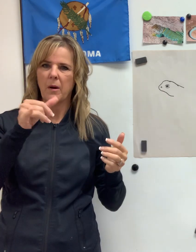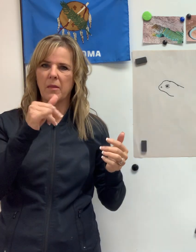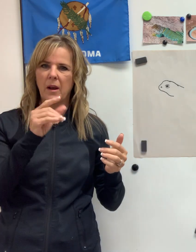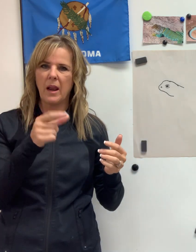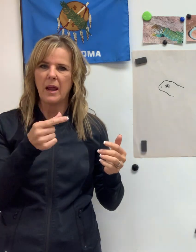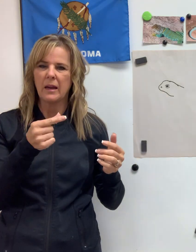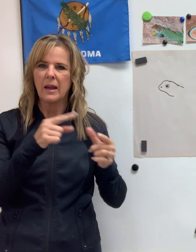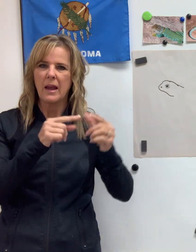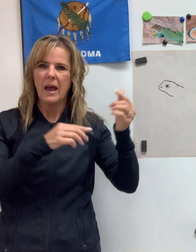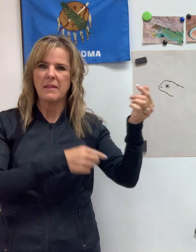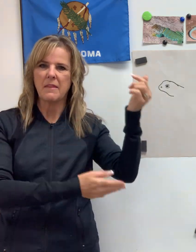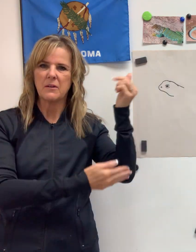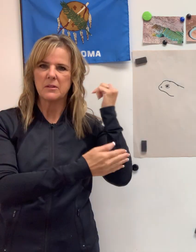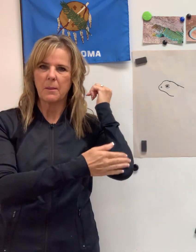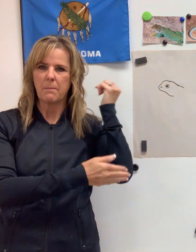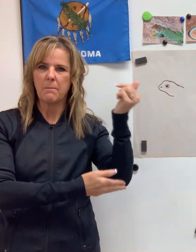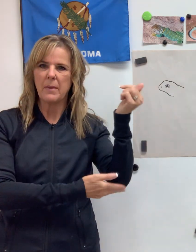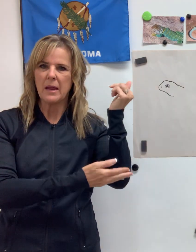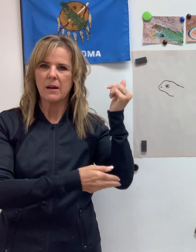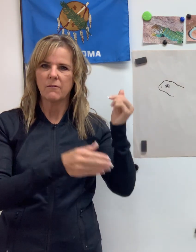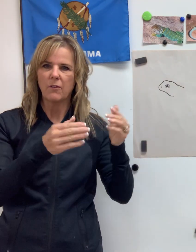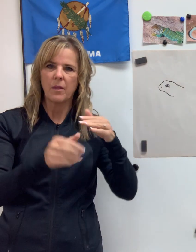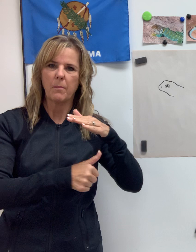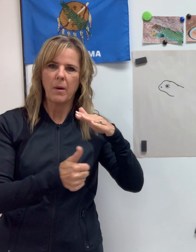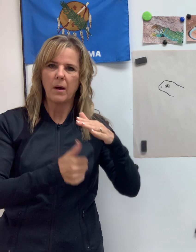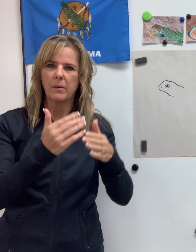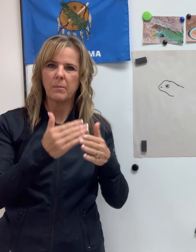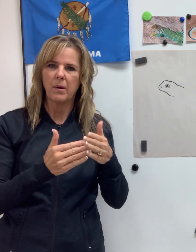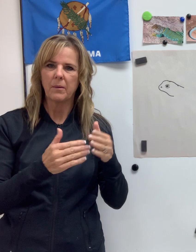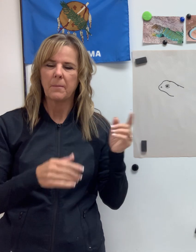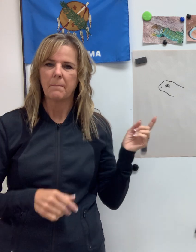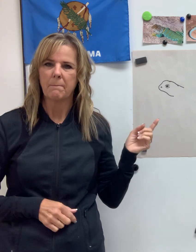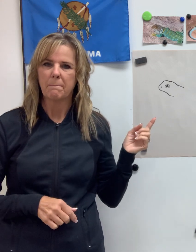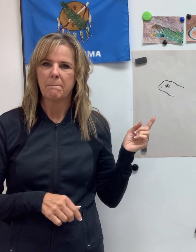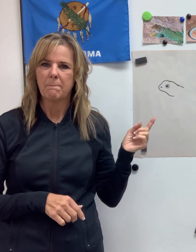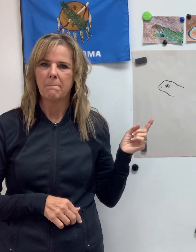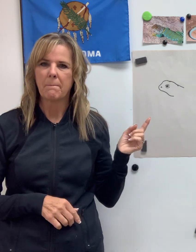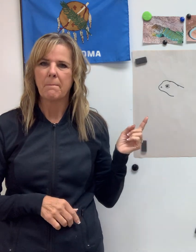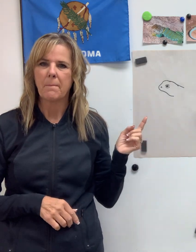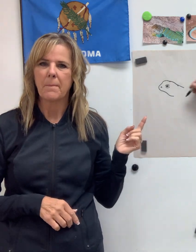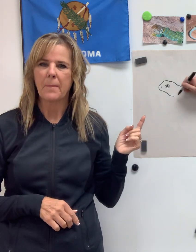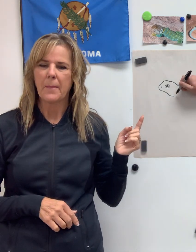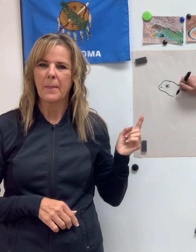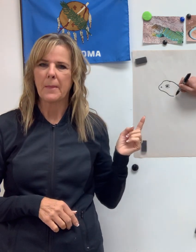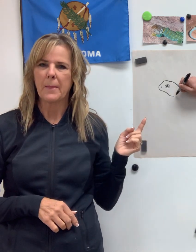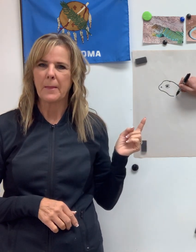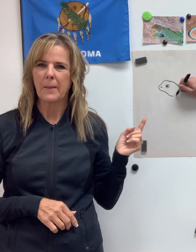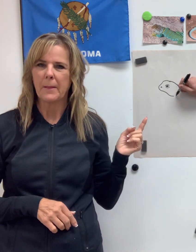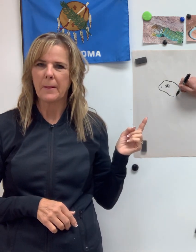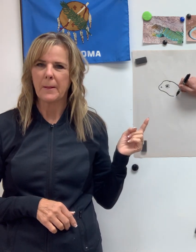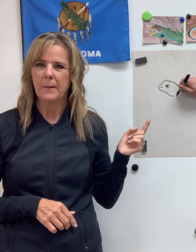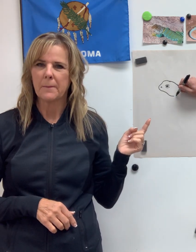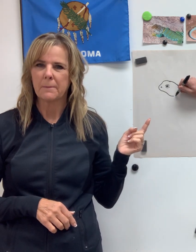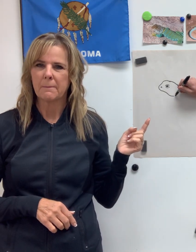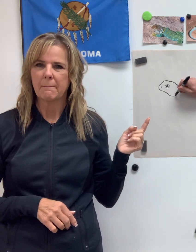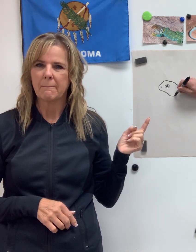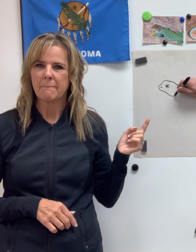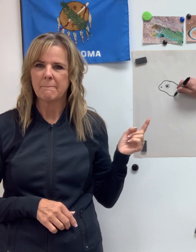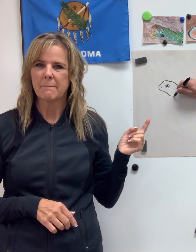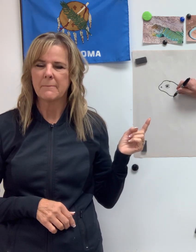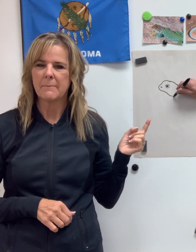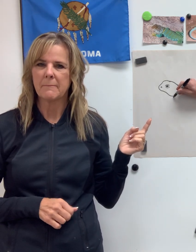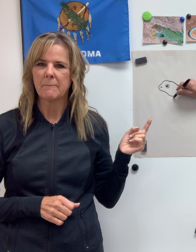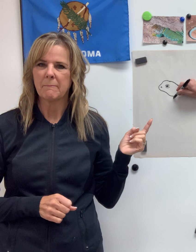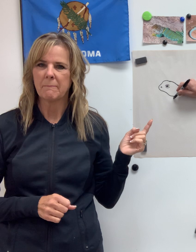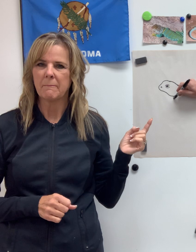then there's a bend for the bottom part. So we're gonna draw this top part of his arm. We're gonna start right here, and I'm just gonna